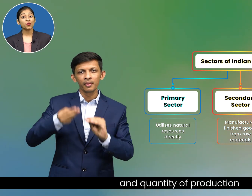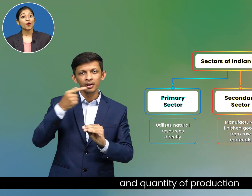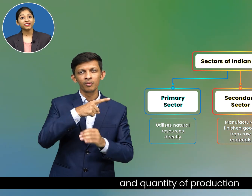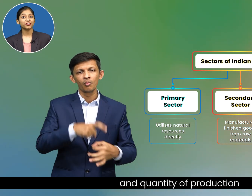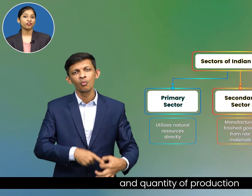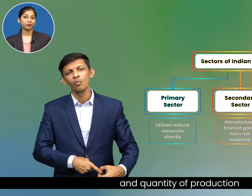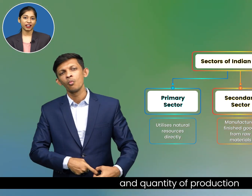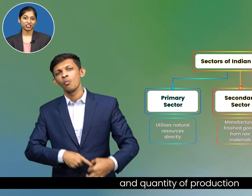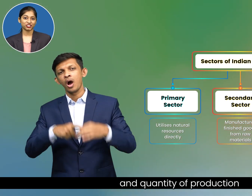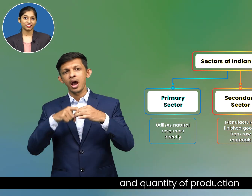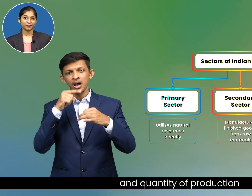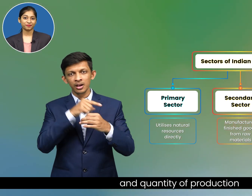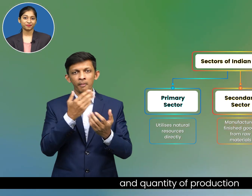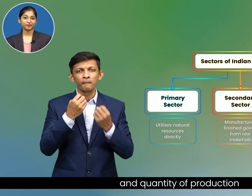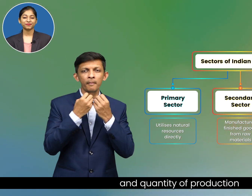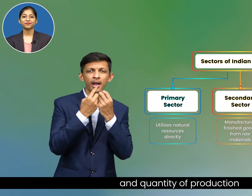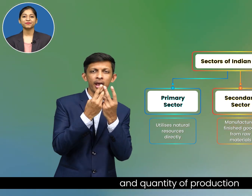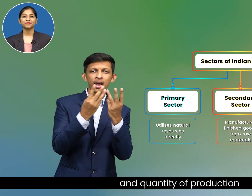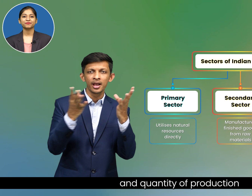and quantity of production